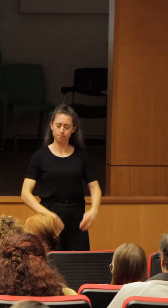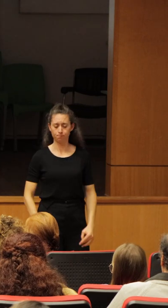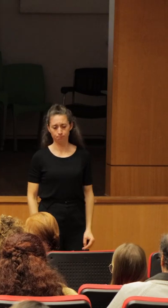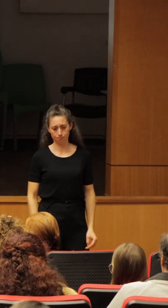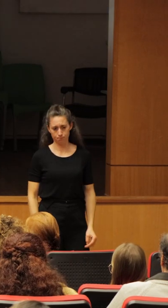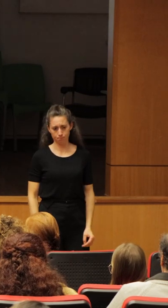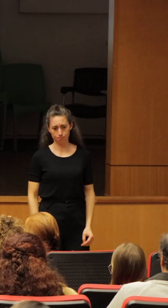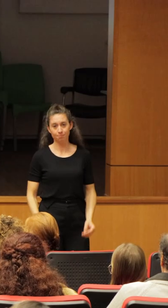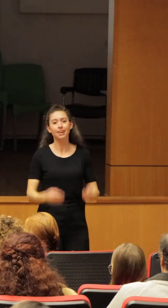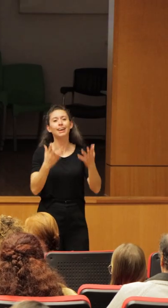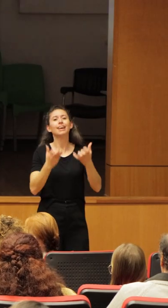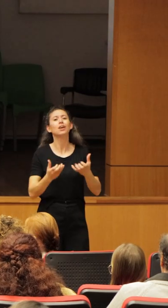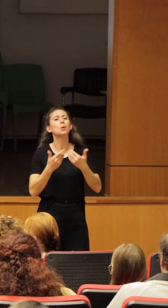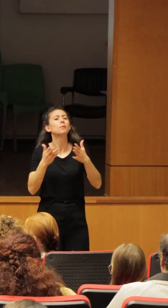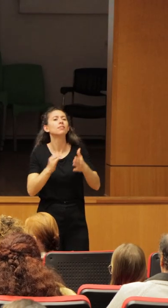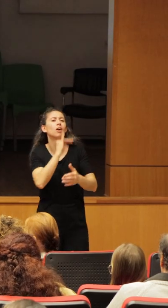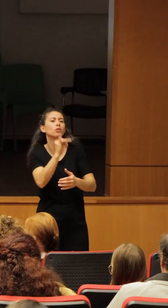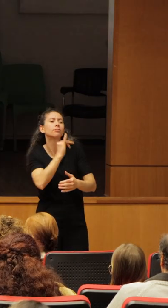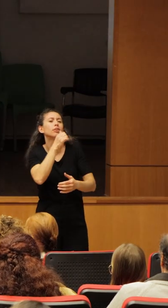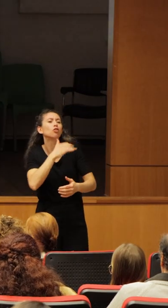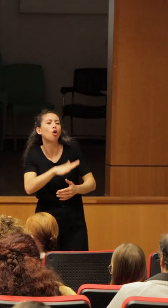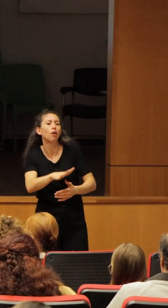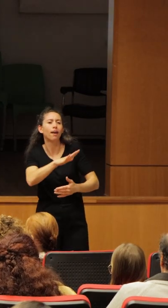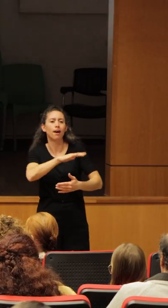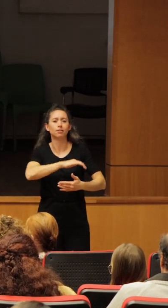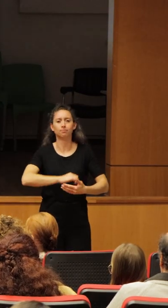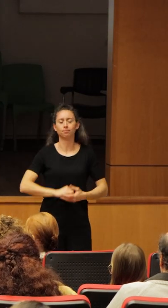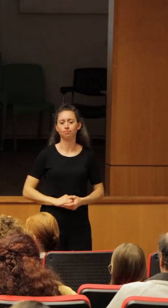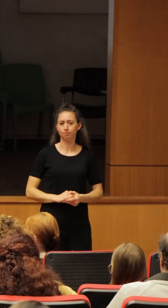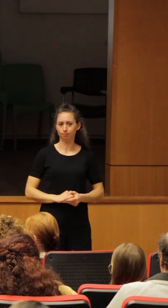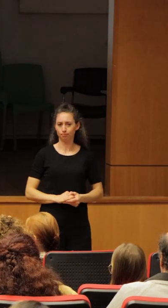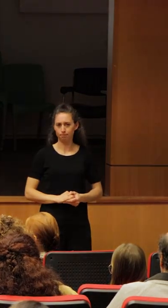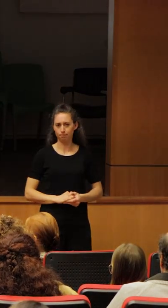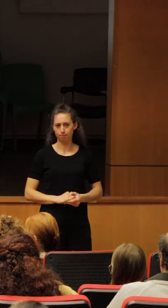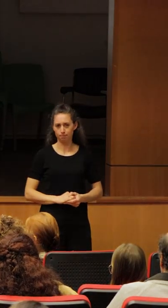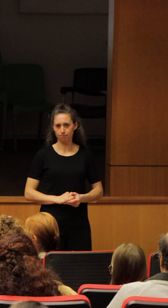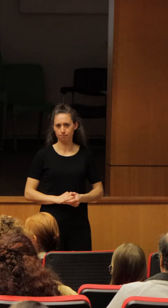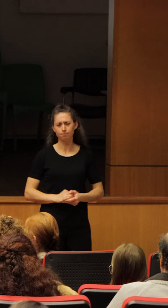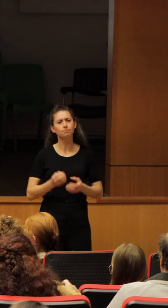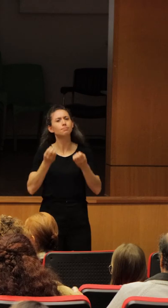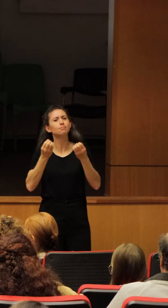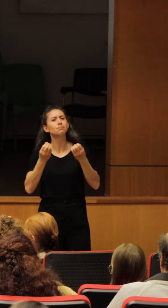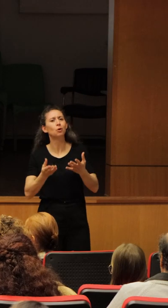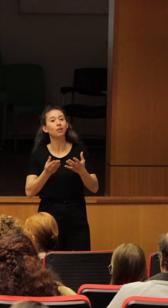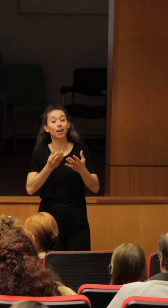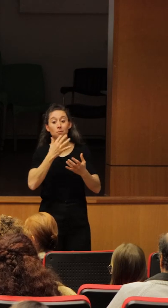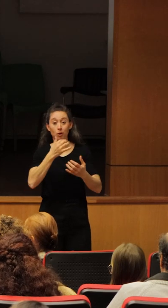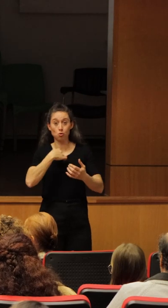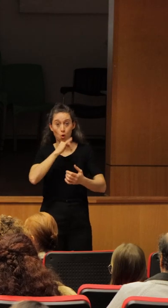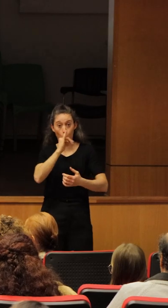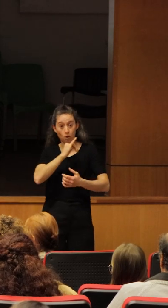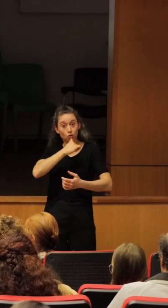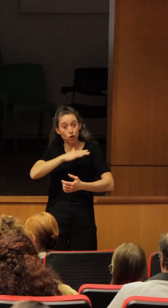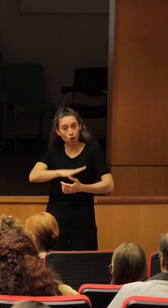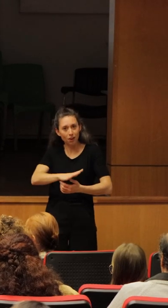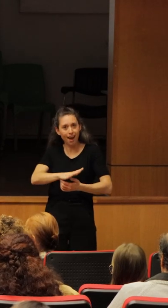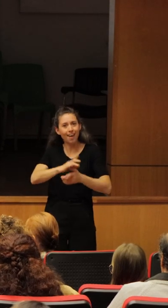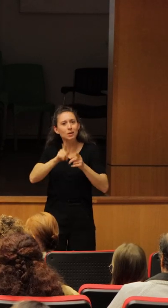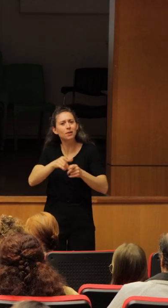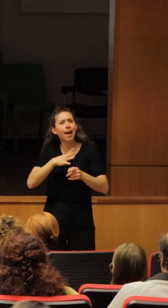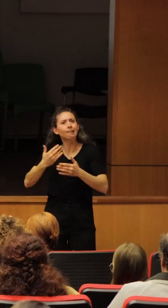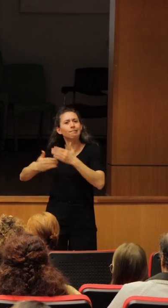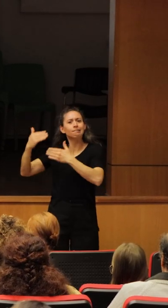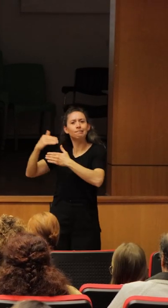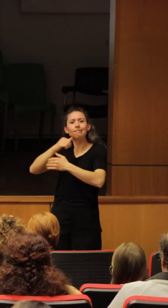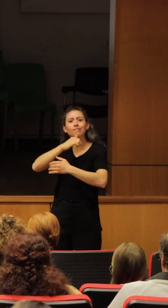story. Quiero comenzar con una historia. Because before every history, there is always a story. Porque atrás de la historia hay historias.